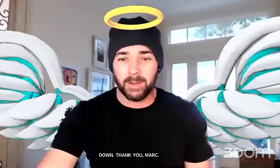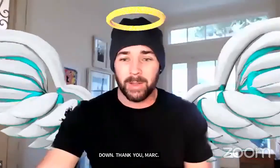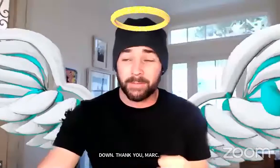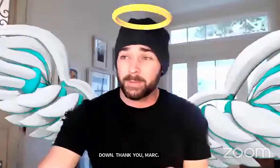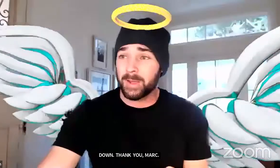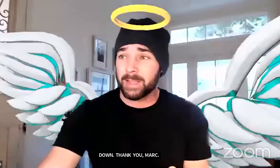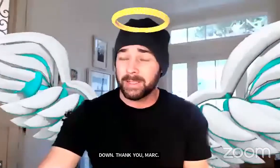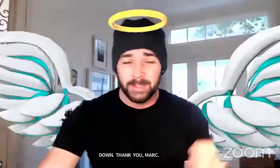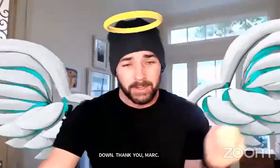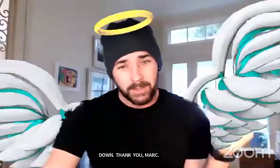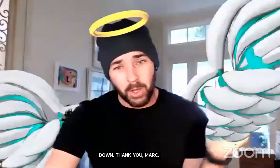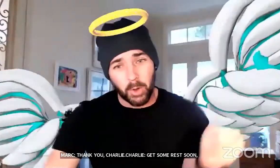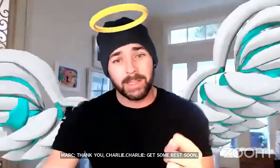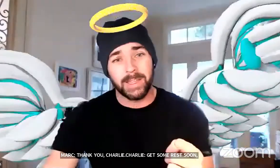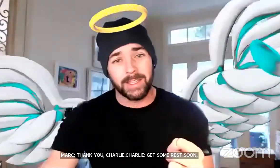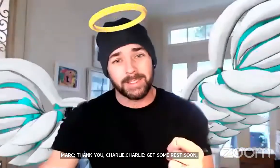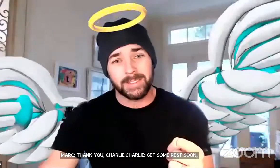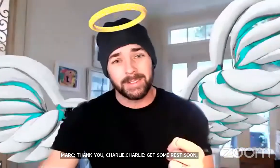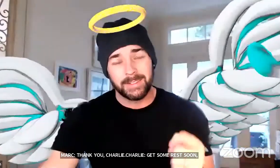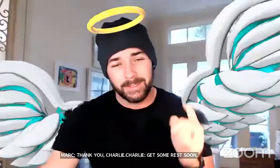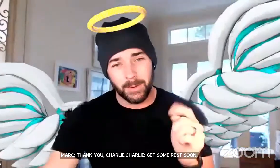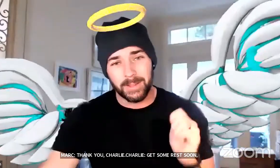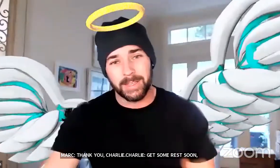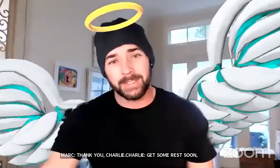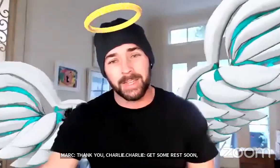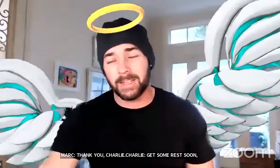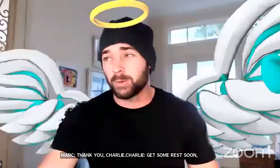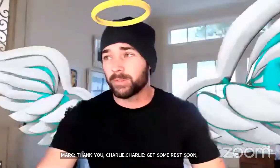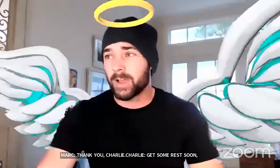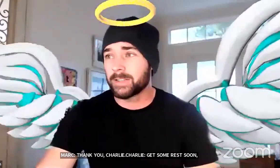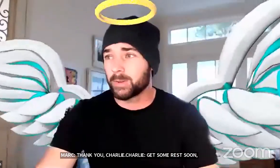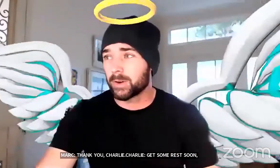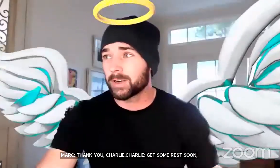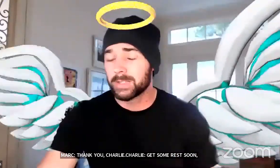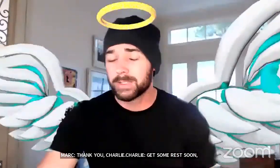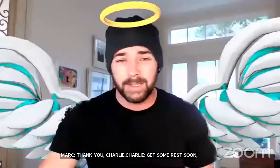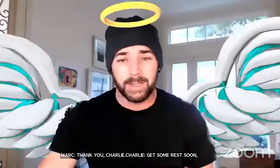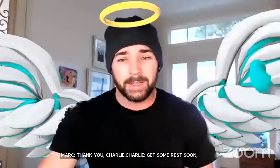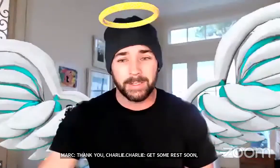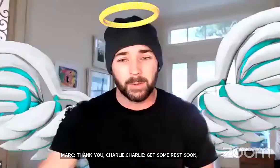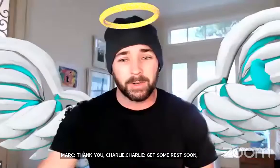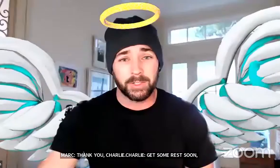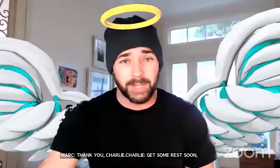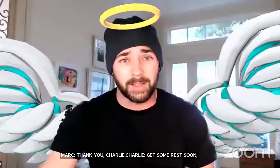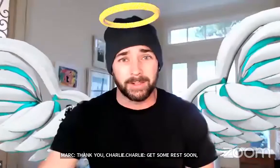thank you. Everybody, go to the list. Go to the list, and you will find your